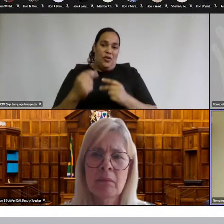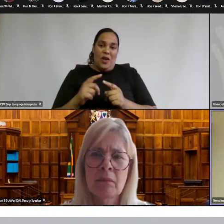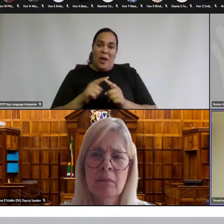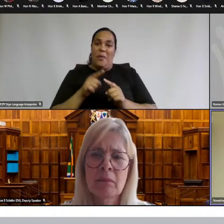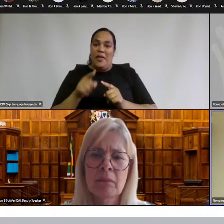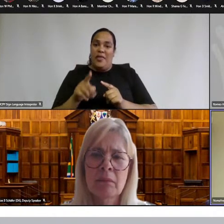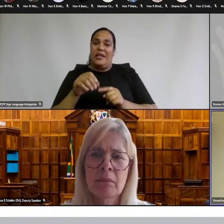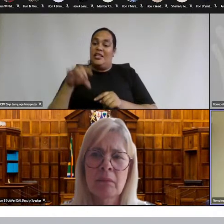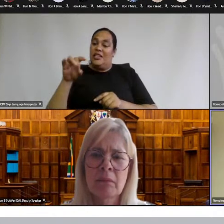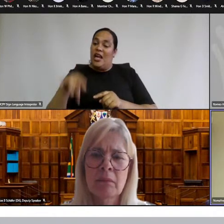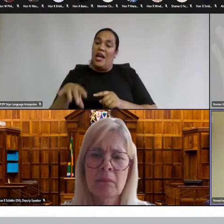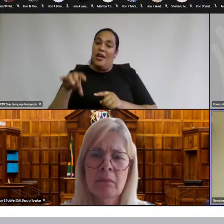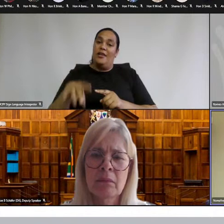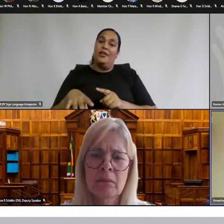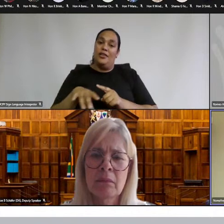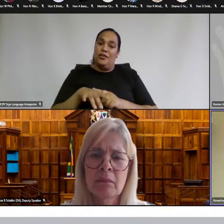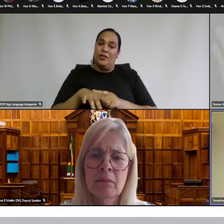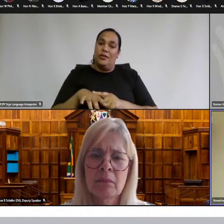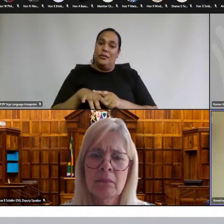the Kailich